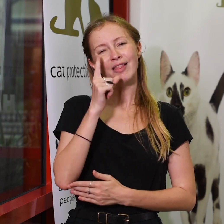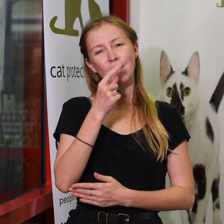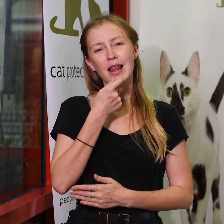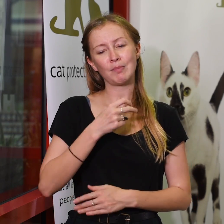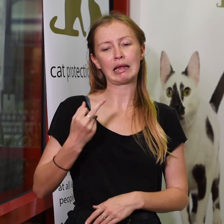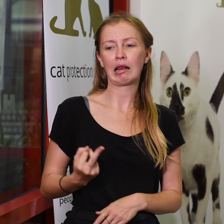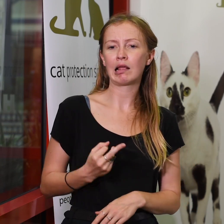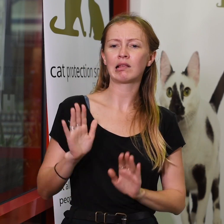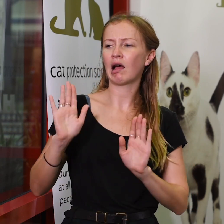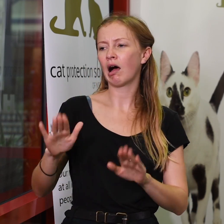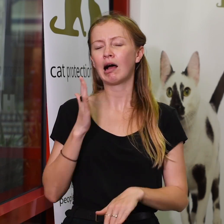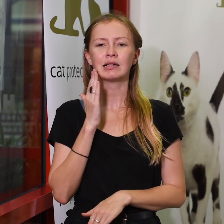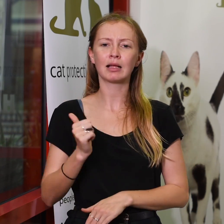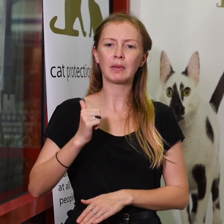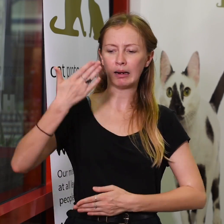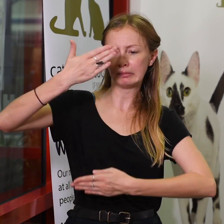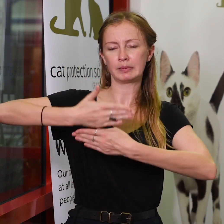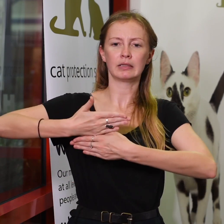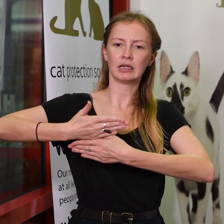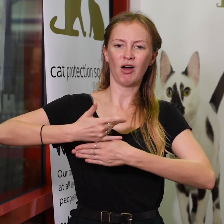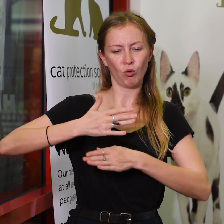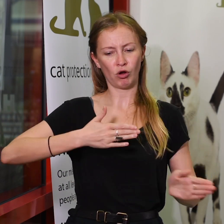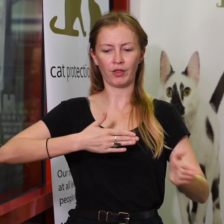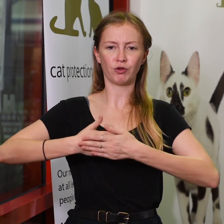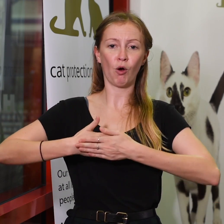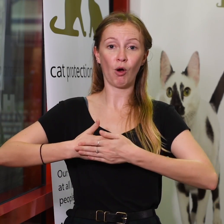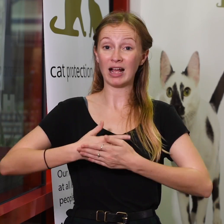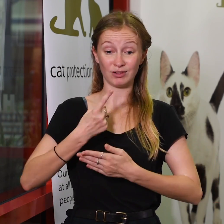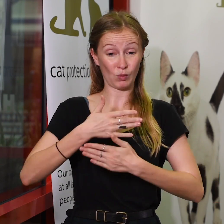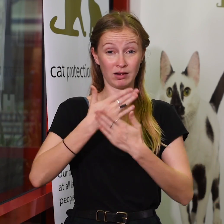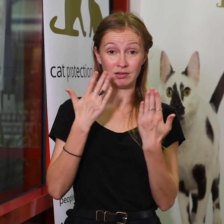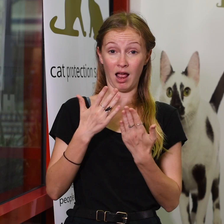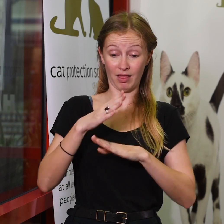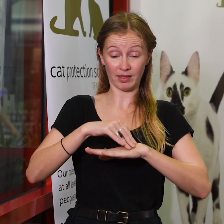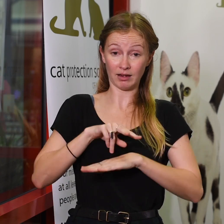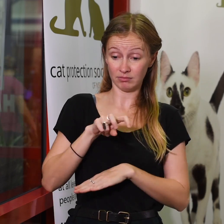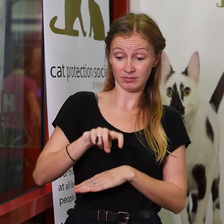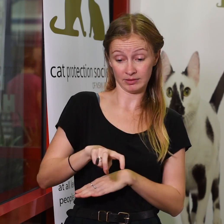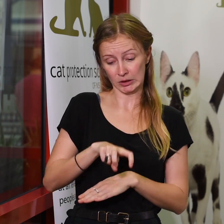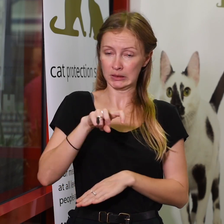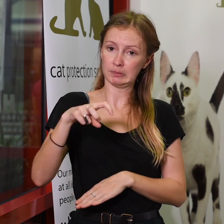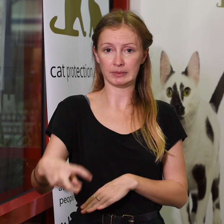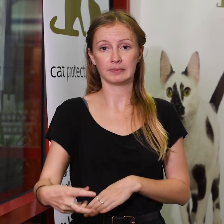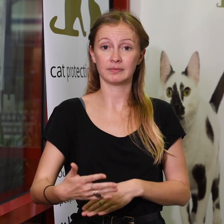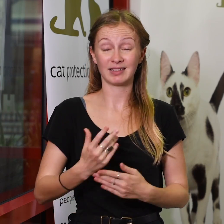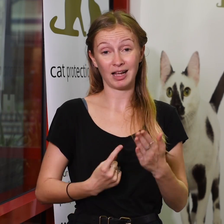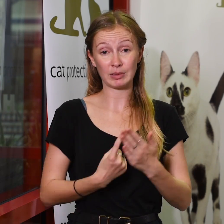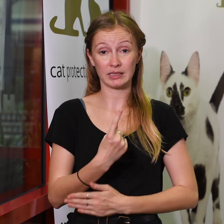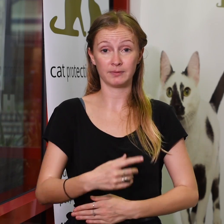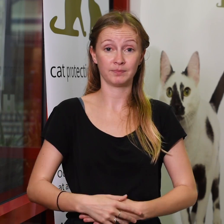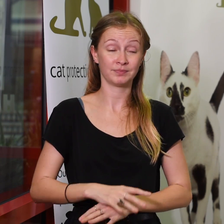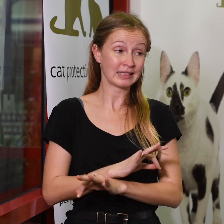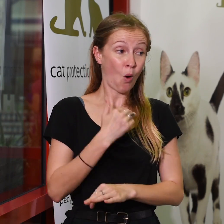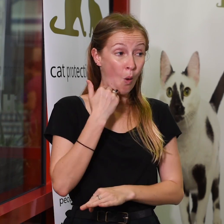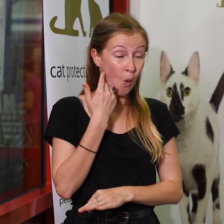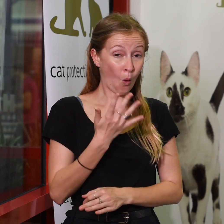about, closing the door or the window, and one day the cat just decides to jump. They don't always land